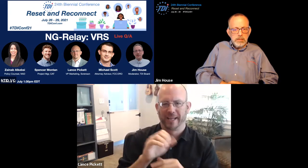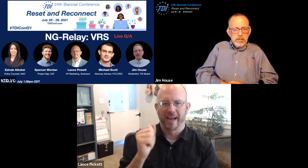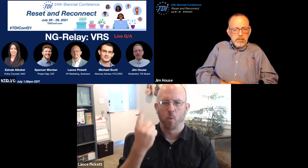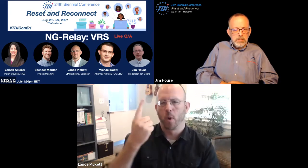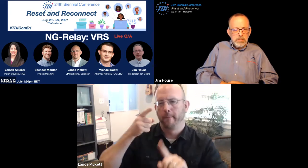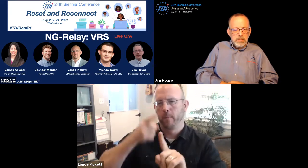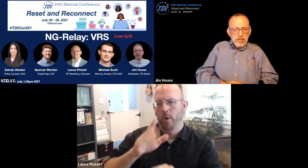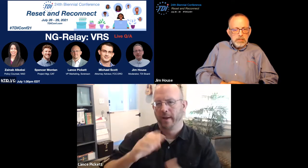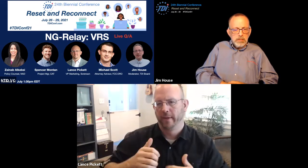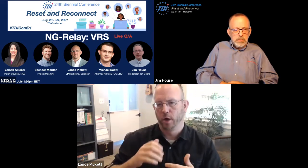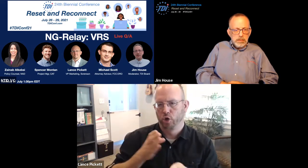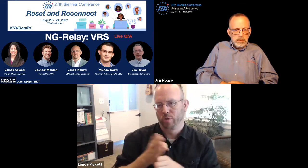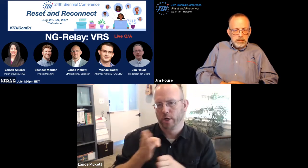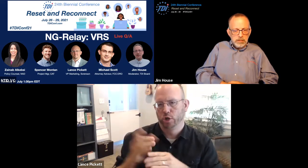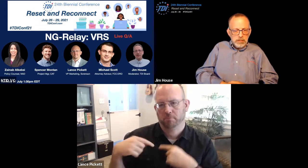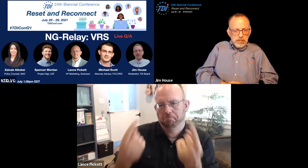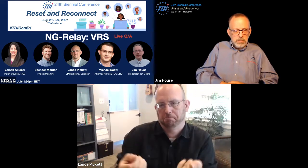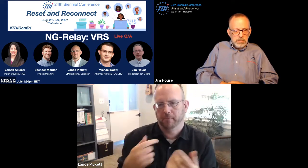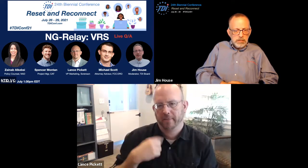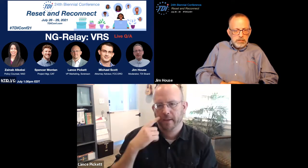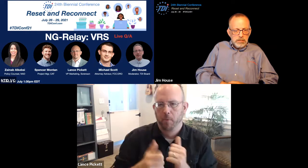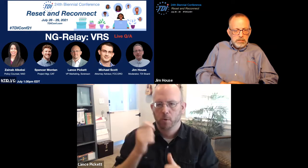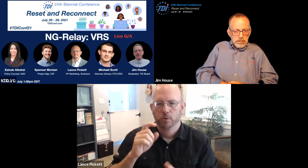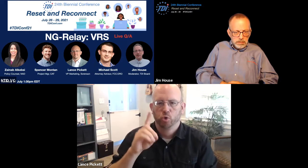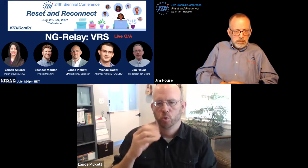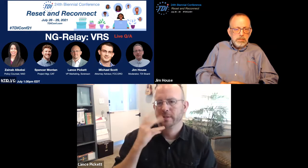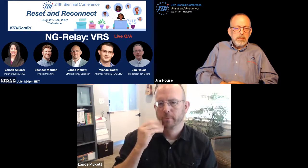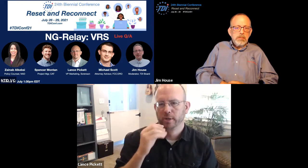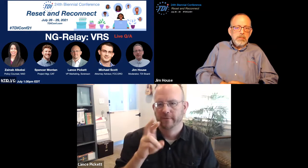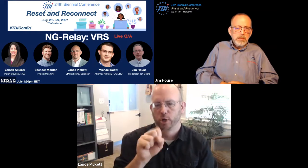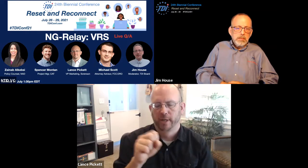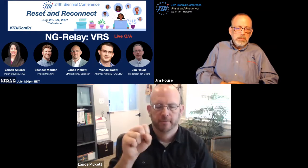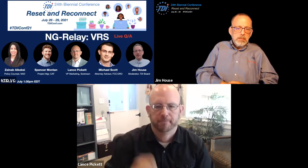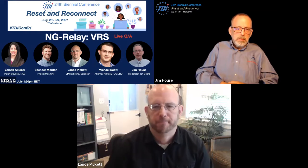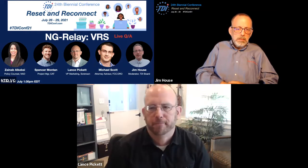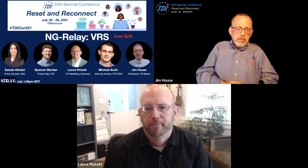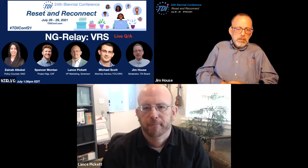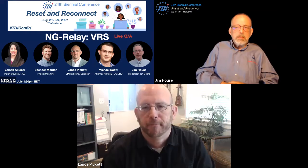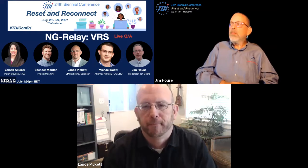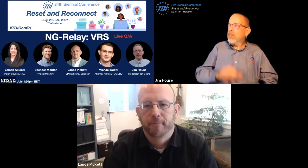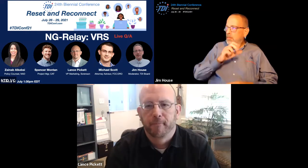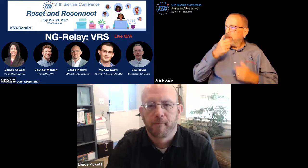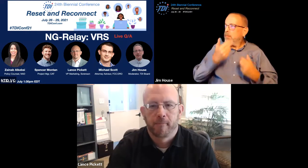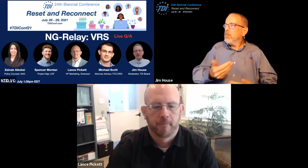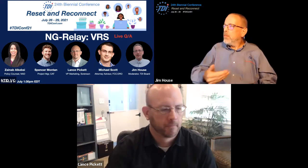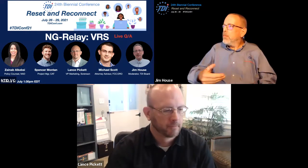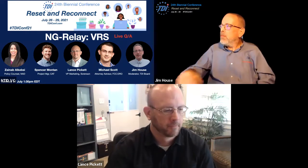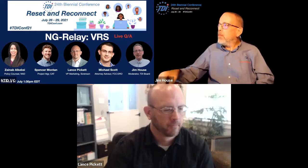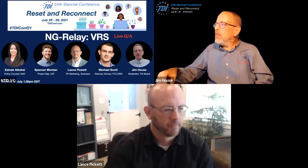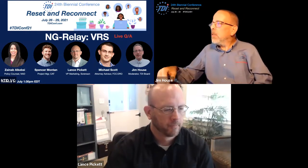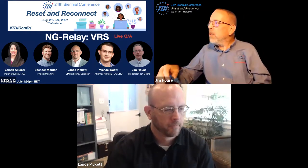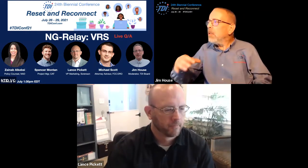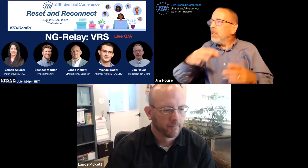in VRS industry at one point in their career. So I think most of them have experienced the VRS type of call,